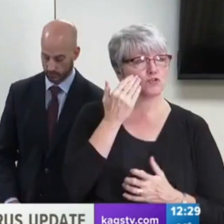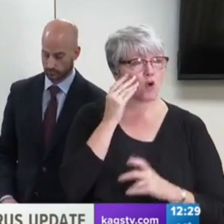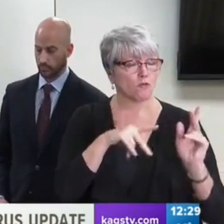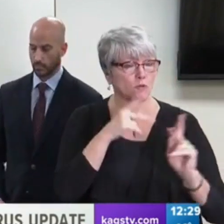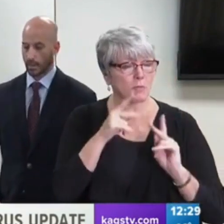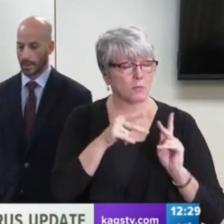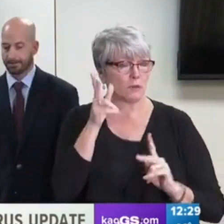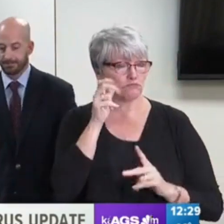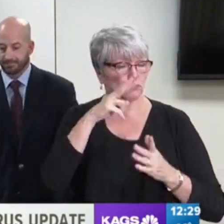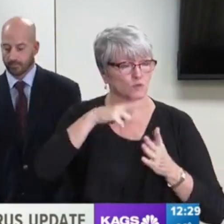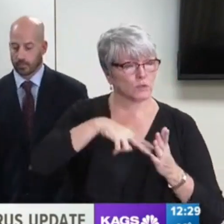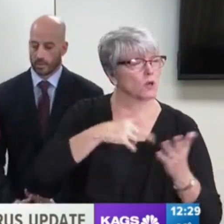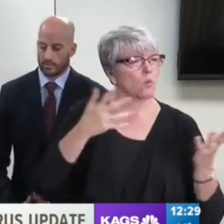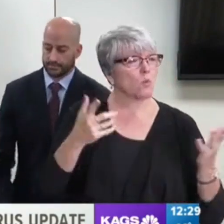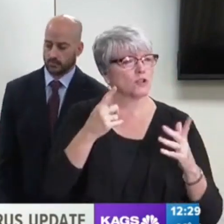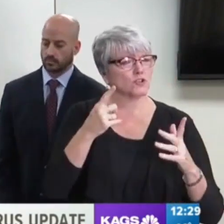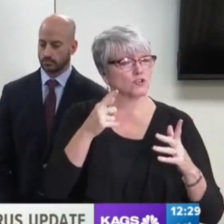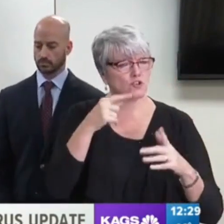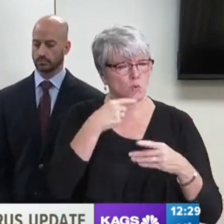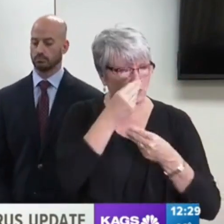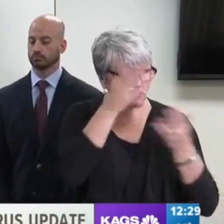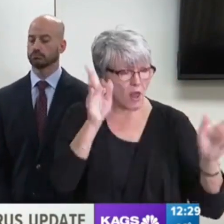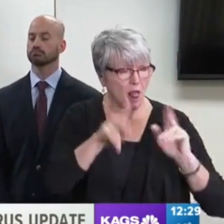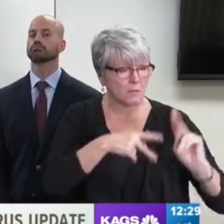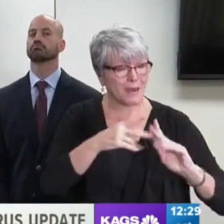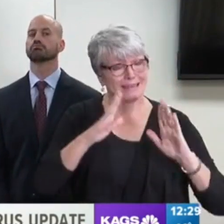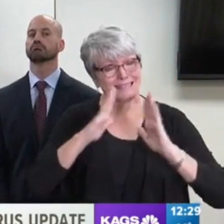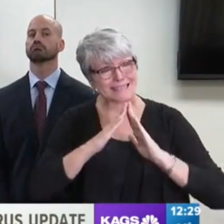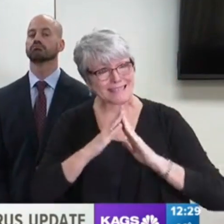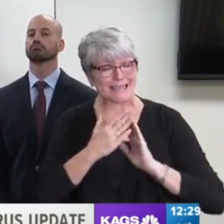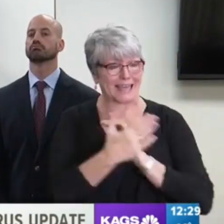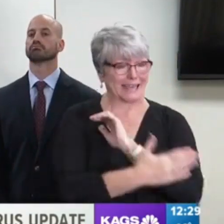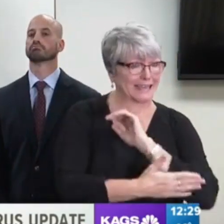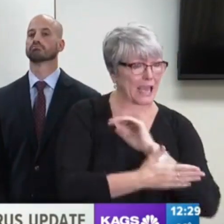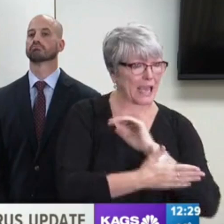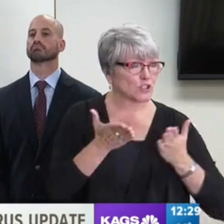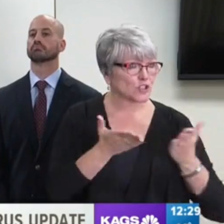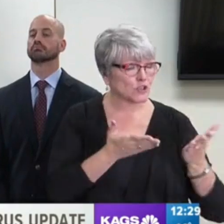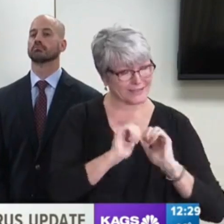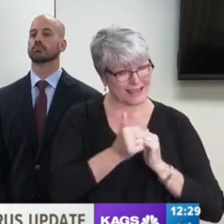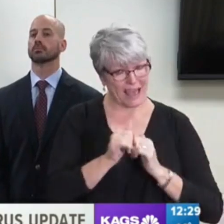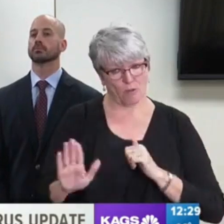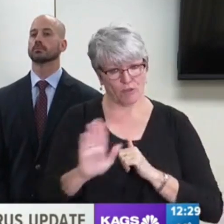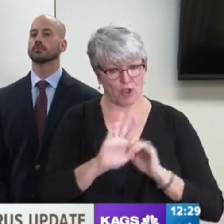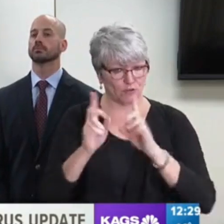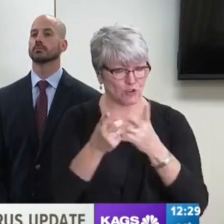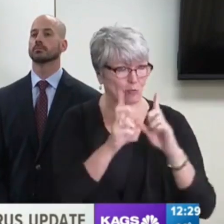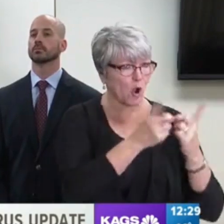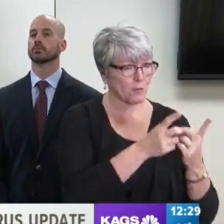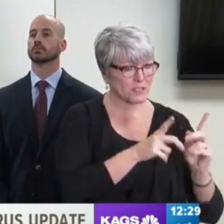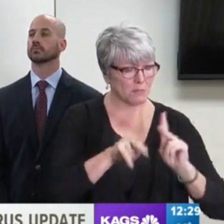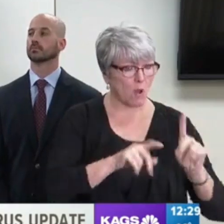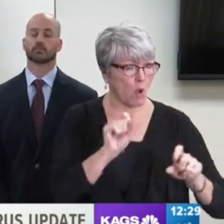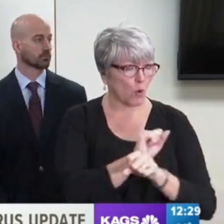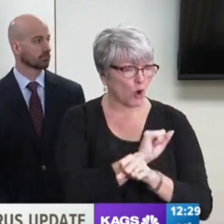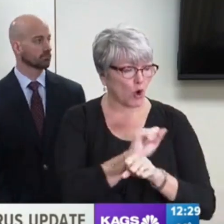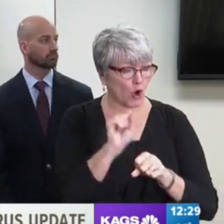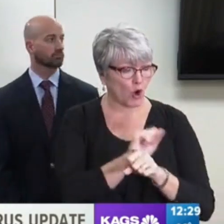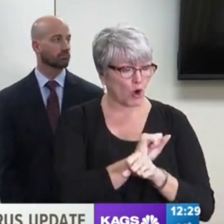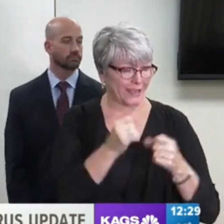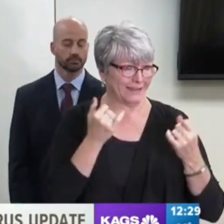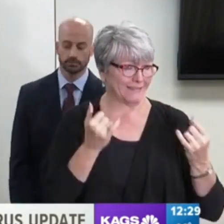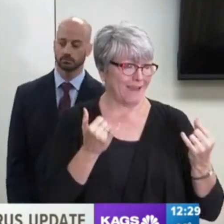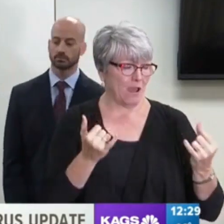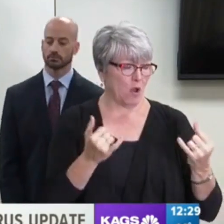viewers, listeners, what do you want those folks to know about city and county services, how those departments and officials are working in this